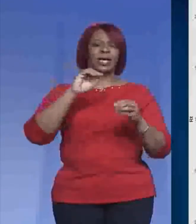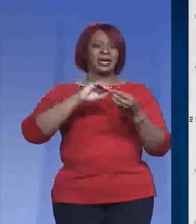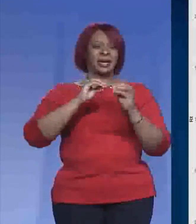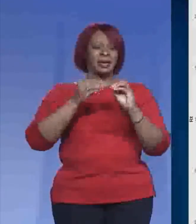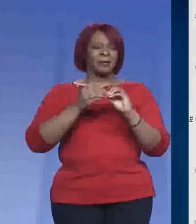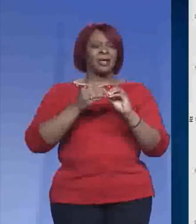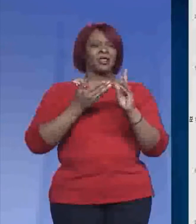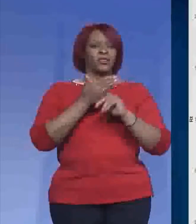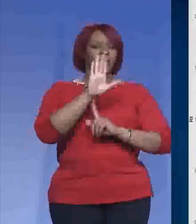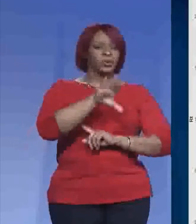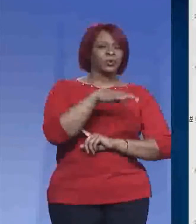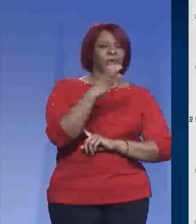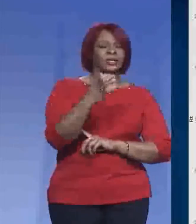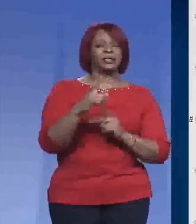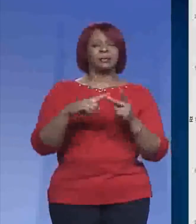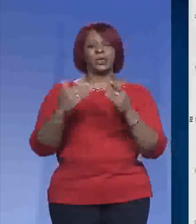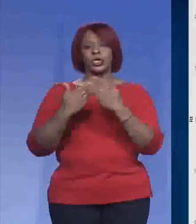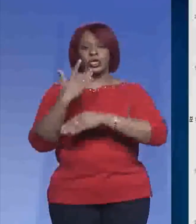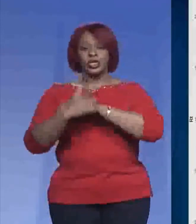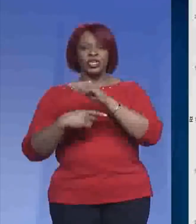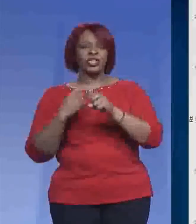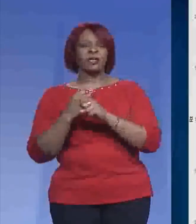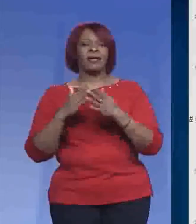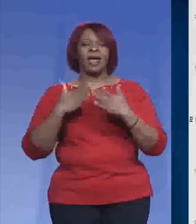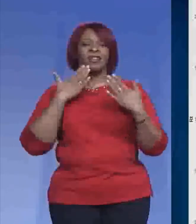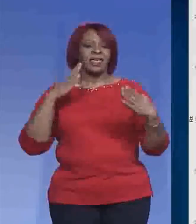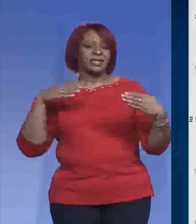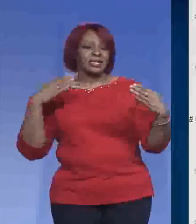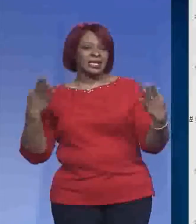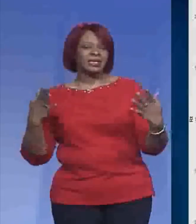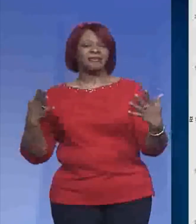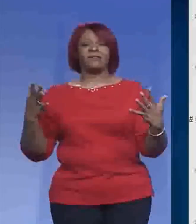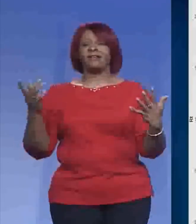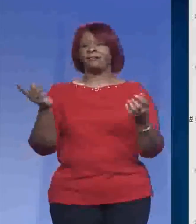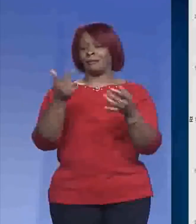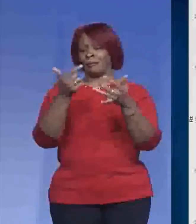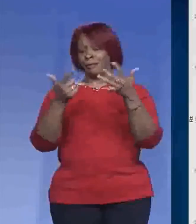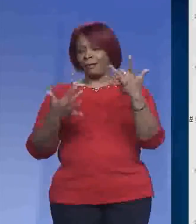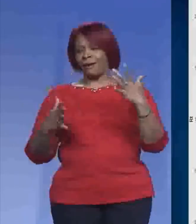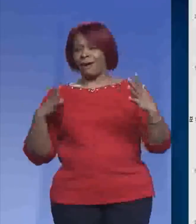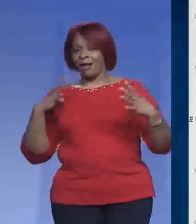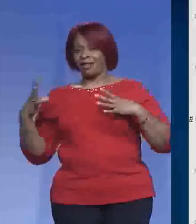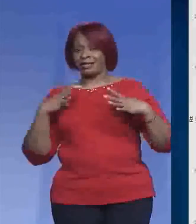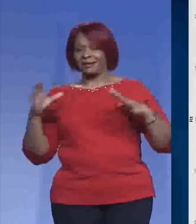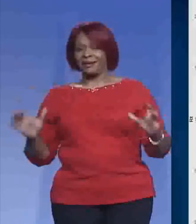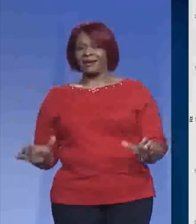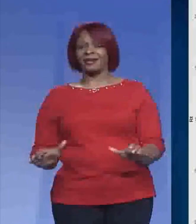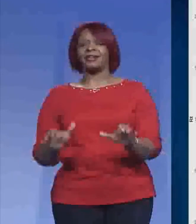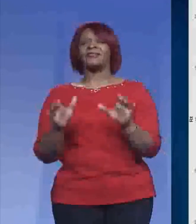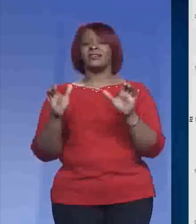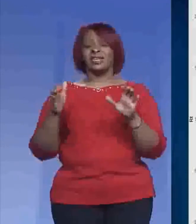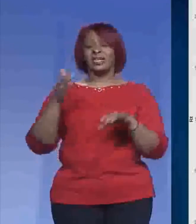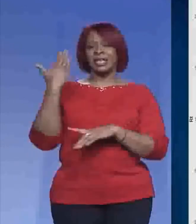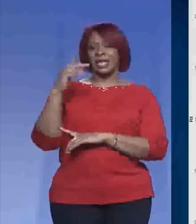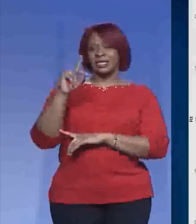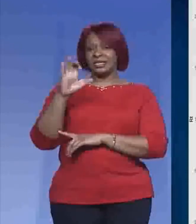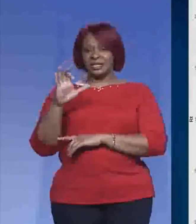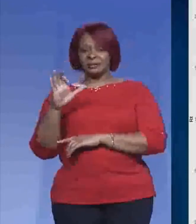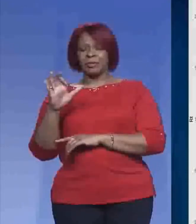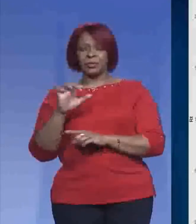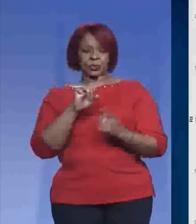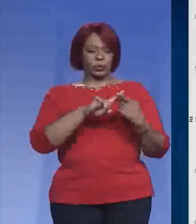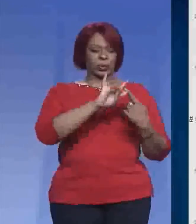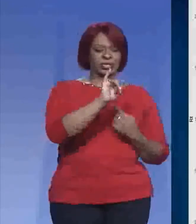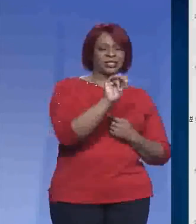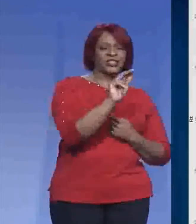us through Christmas and New Year's and Thanksgiving and all of that activity in December and heading into